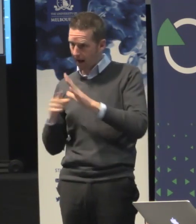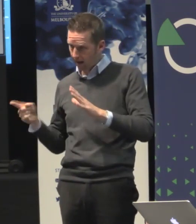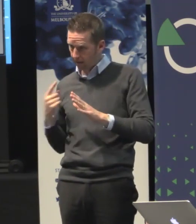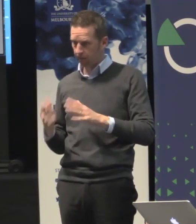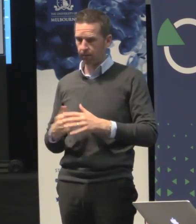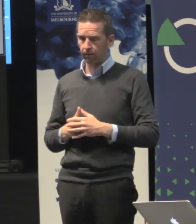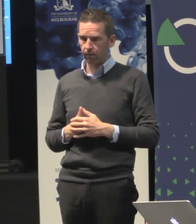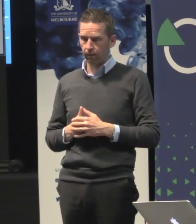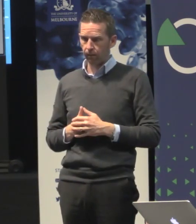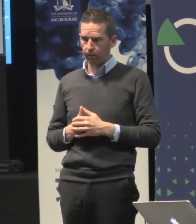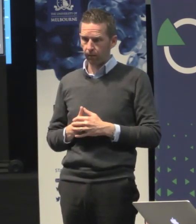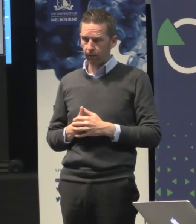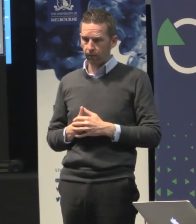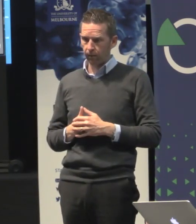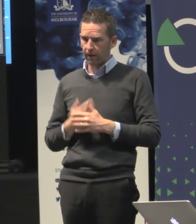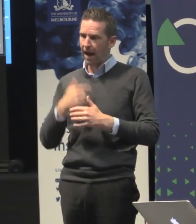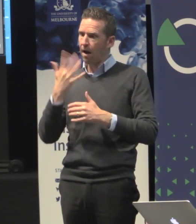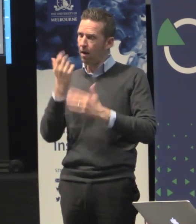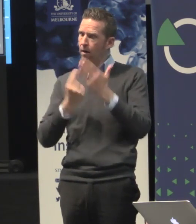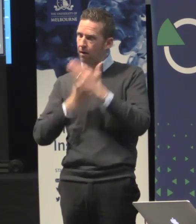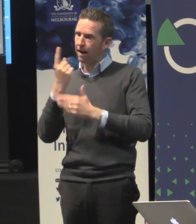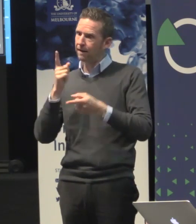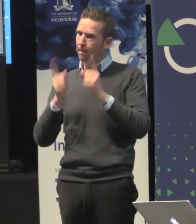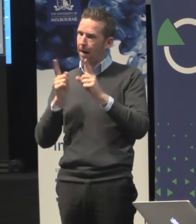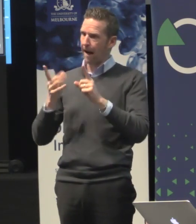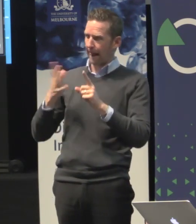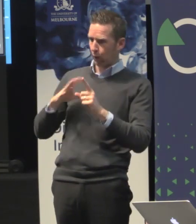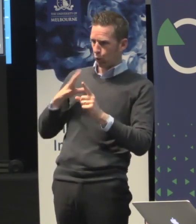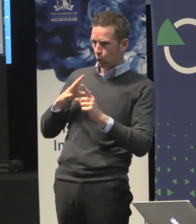before they are due to wipe my backside.